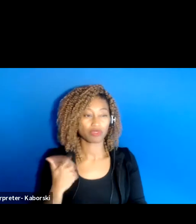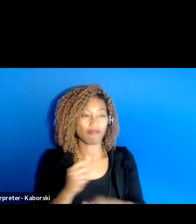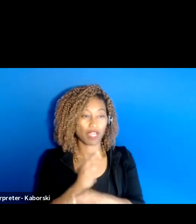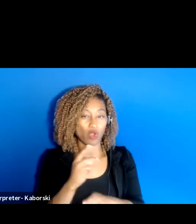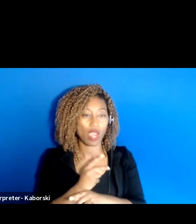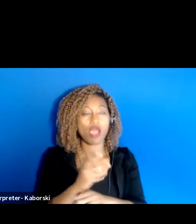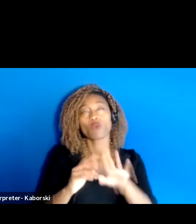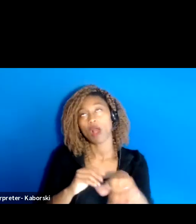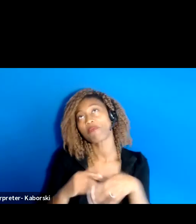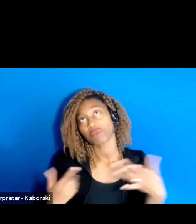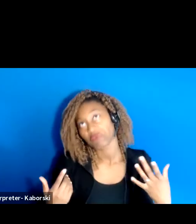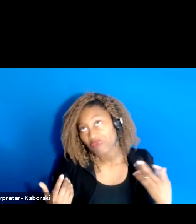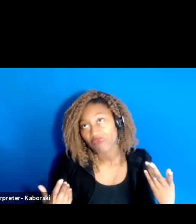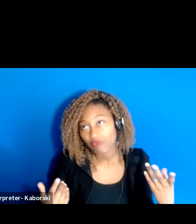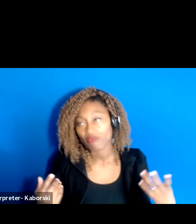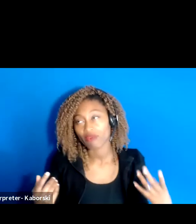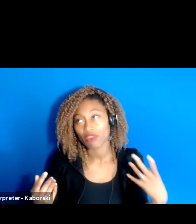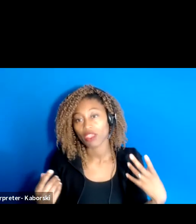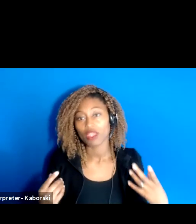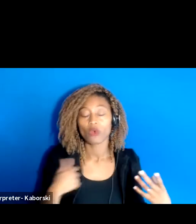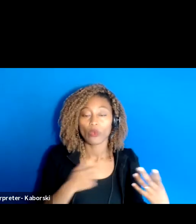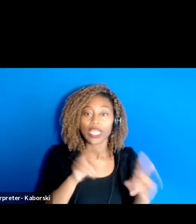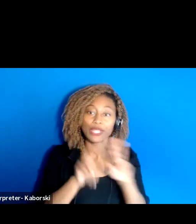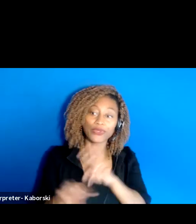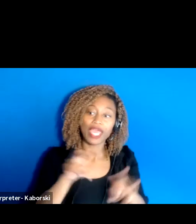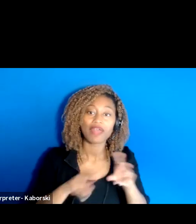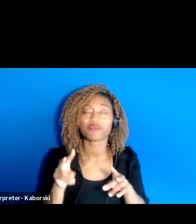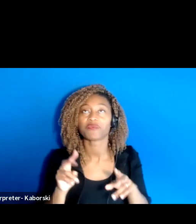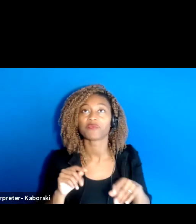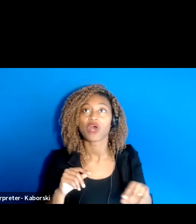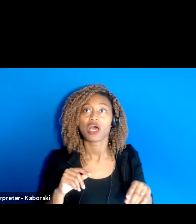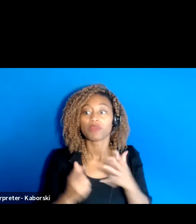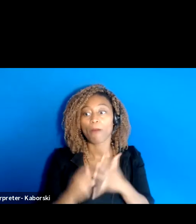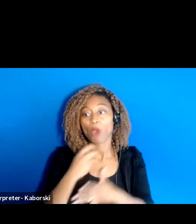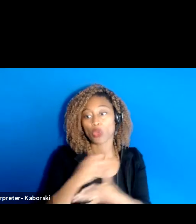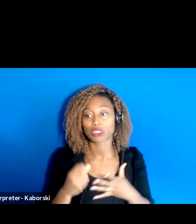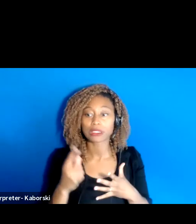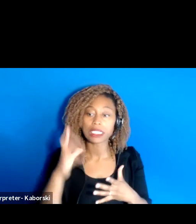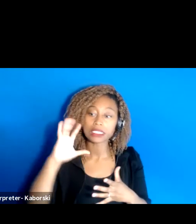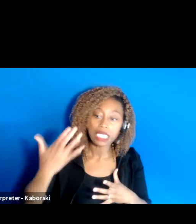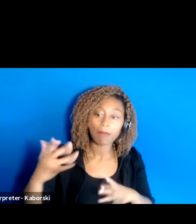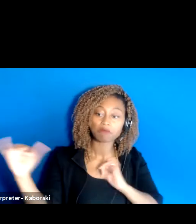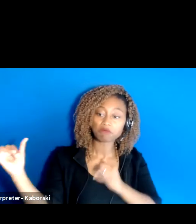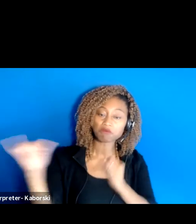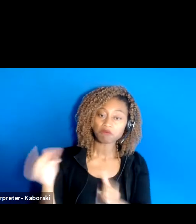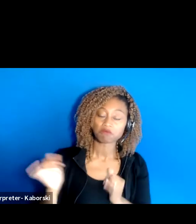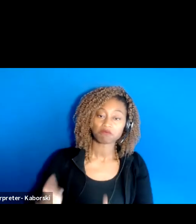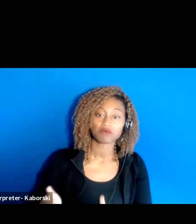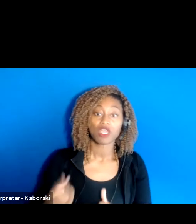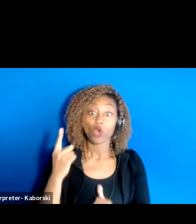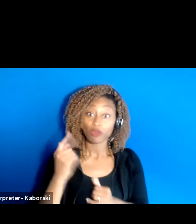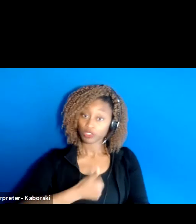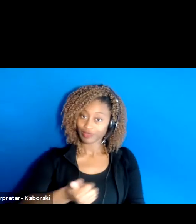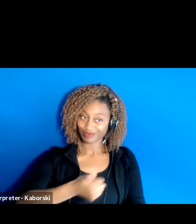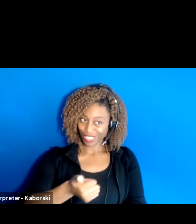where, or looked at the priorities that were similar. So for example, one of them was